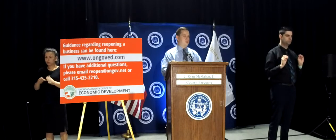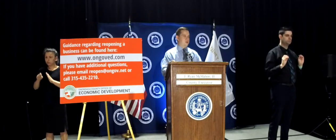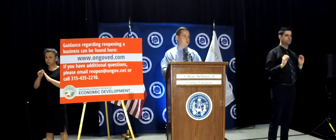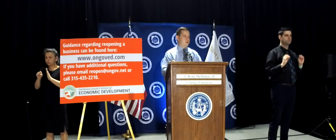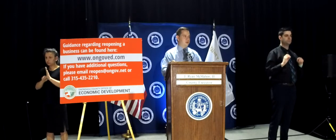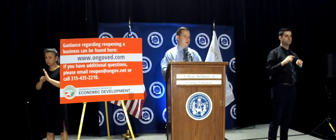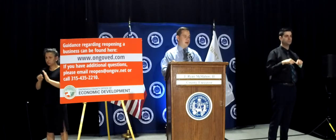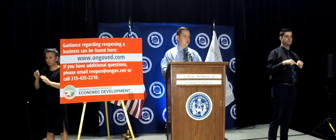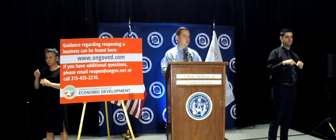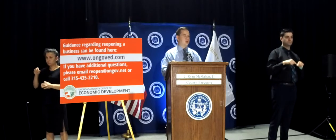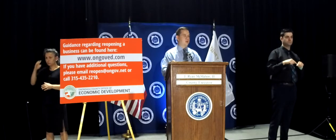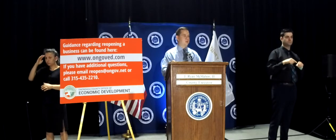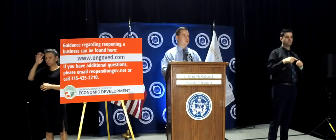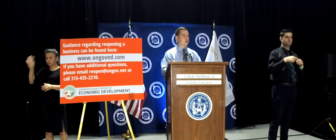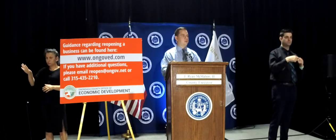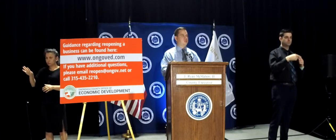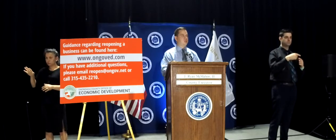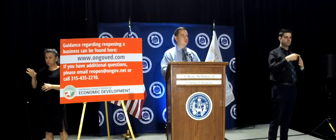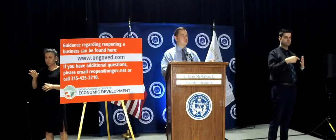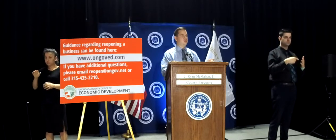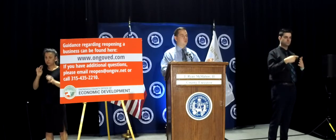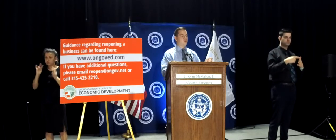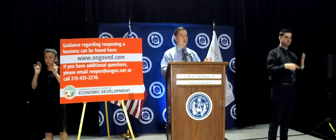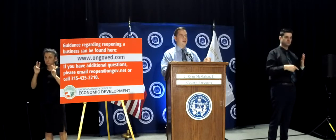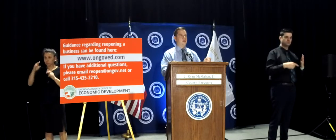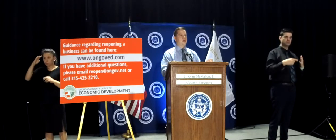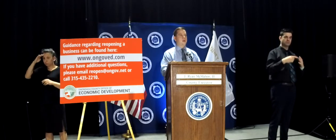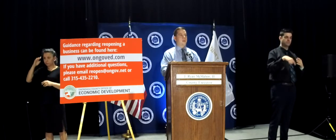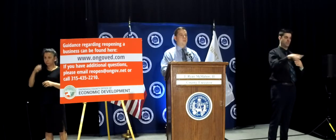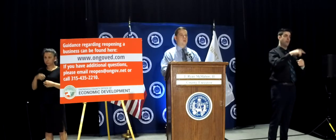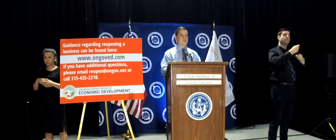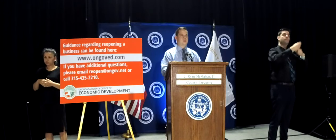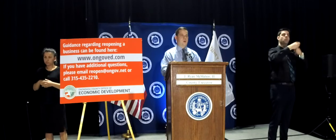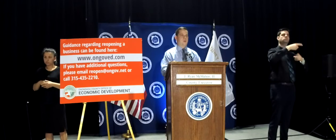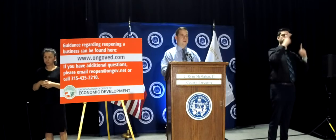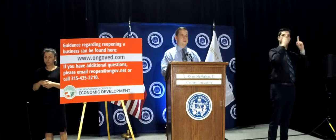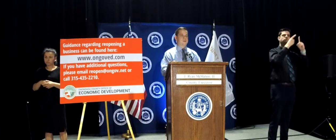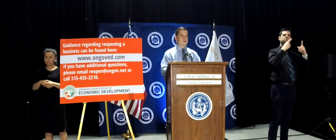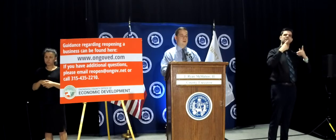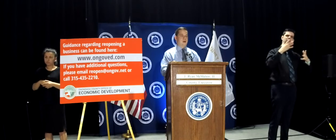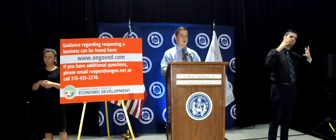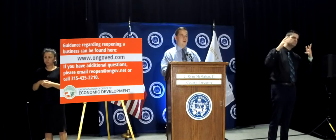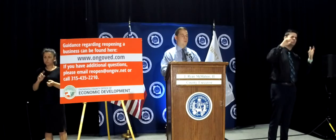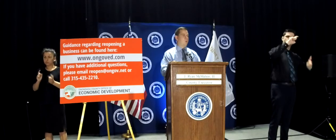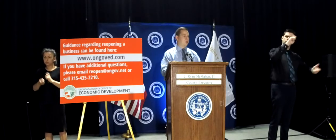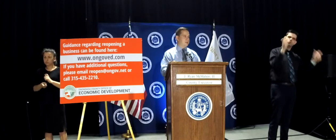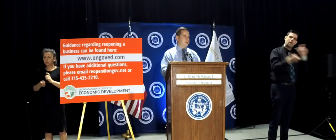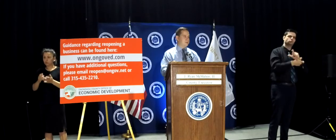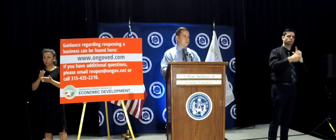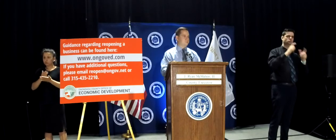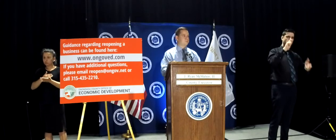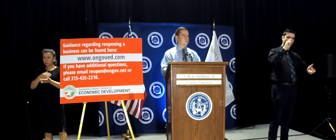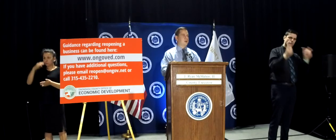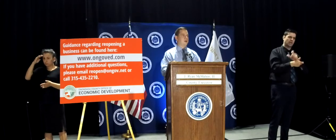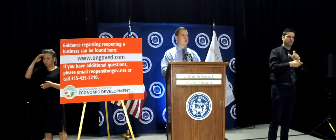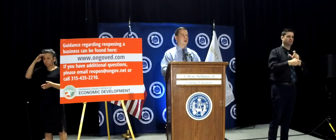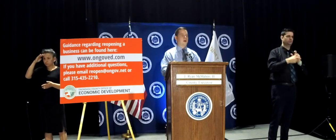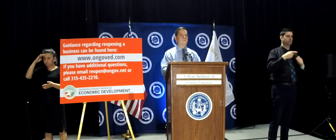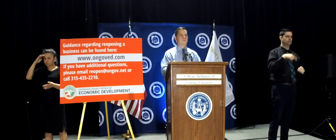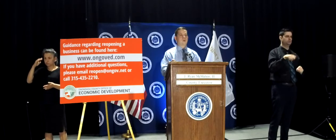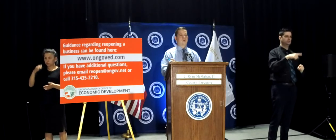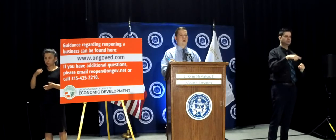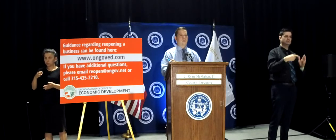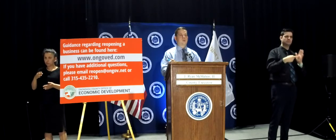of the protesters nationally are talking about, they're talking about changes to the way that police departments report things